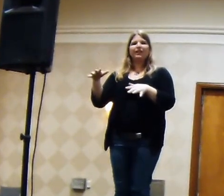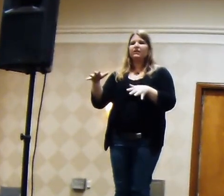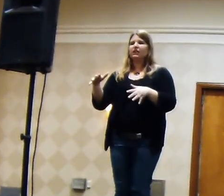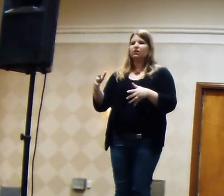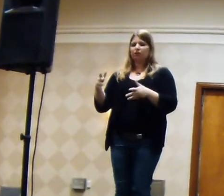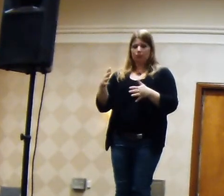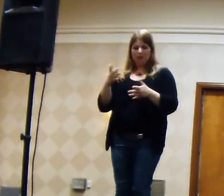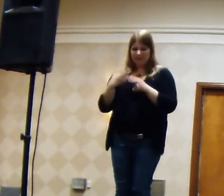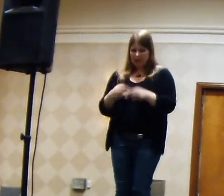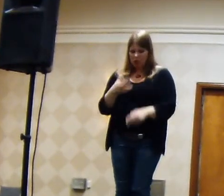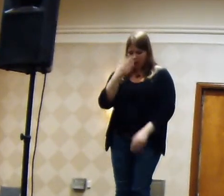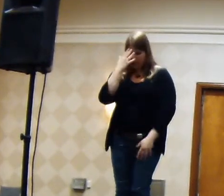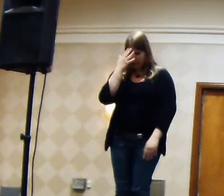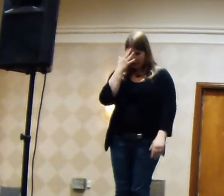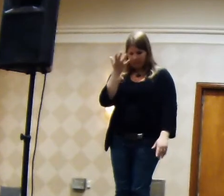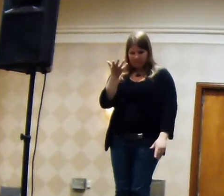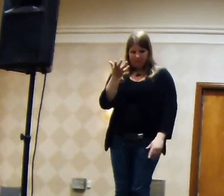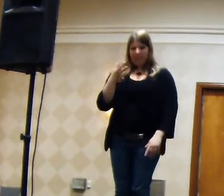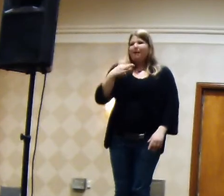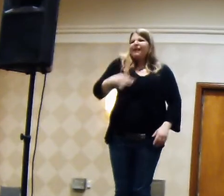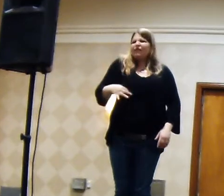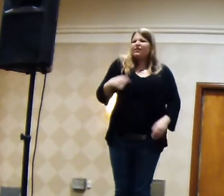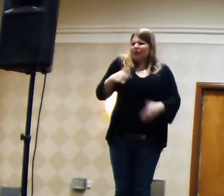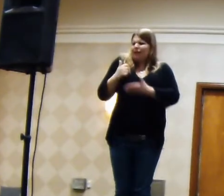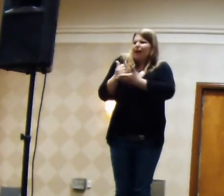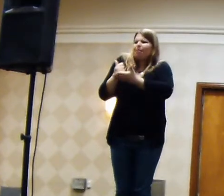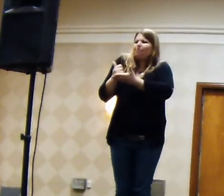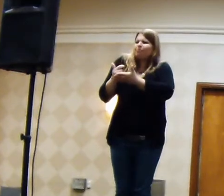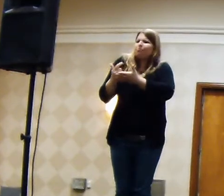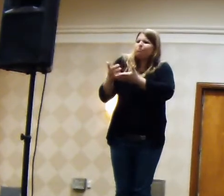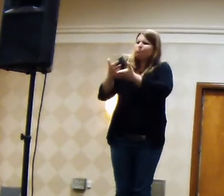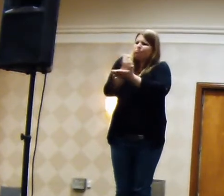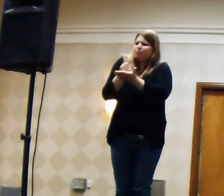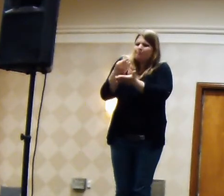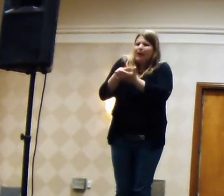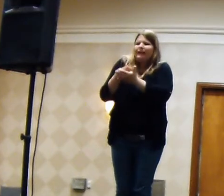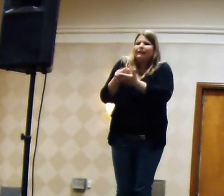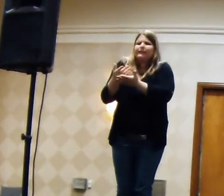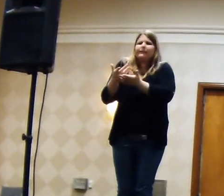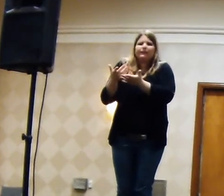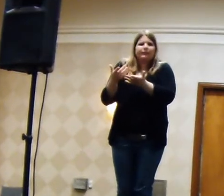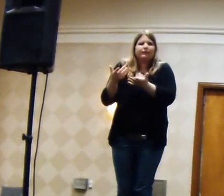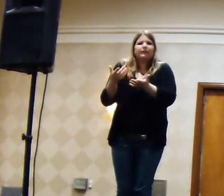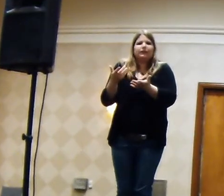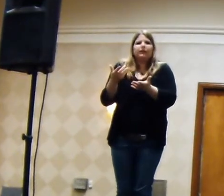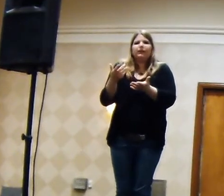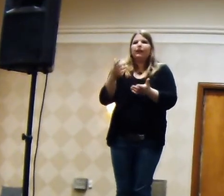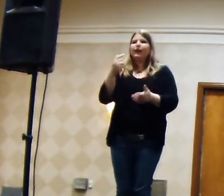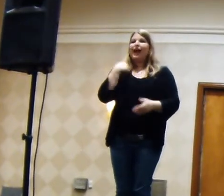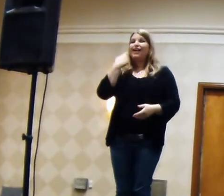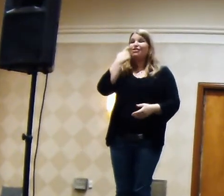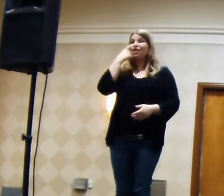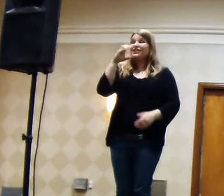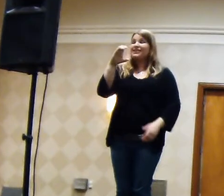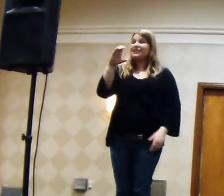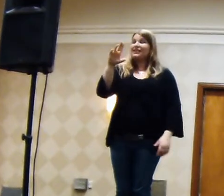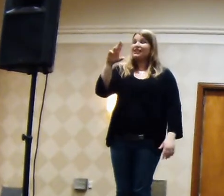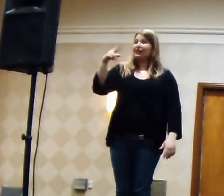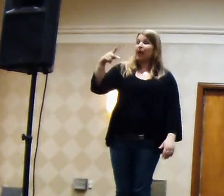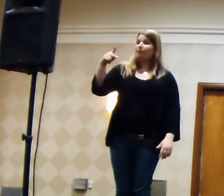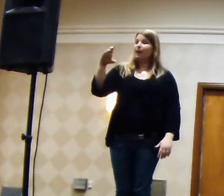association, what's it called? Yeah, so I raise money for his group, and I just did Cupcake Wars for that